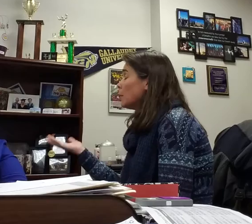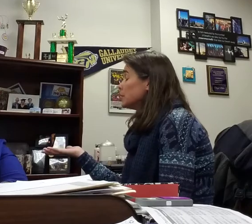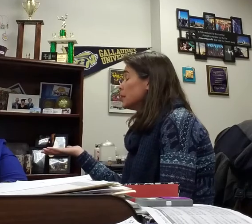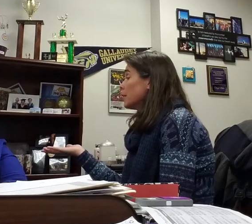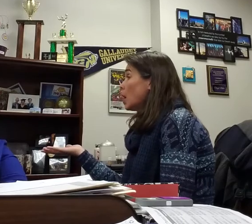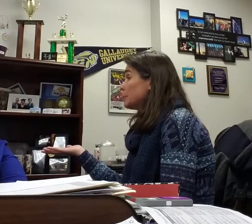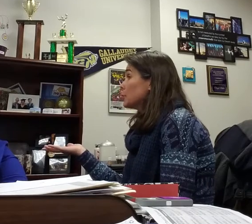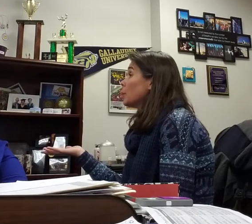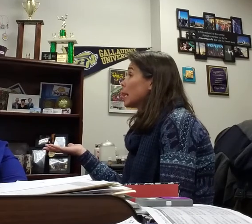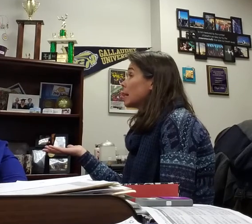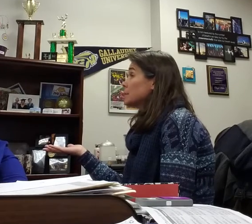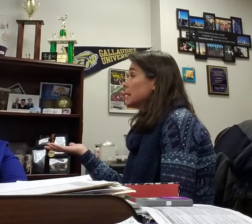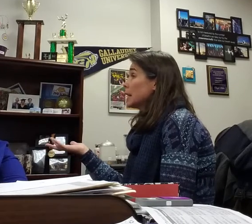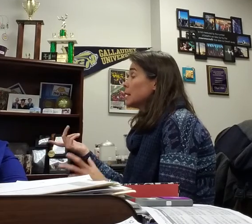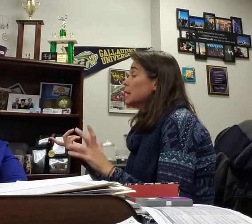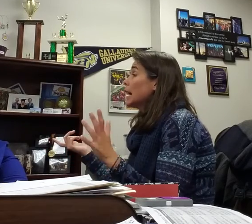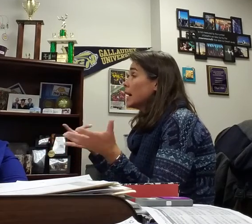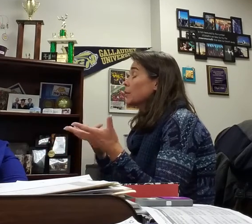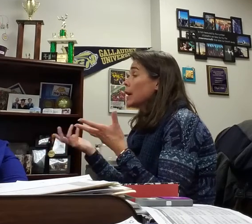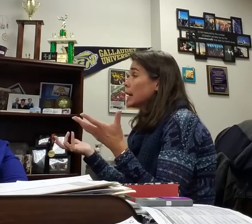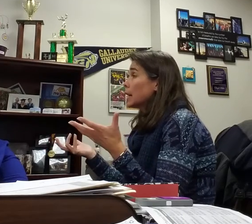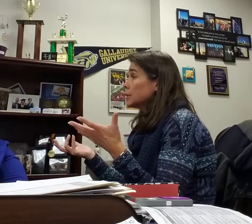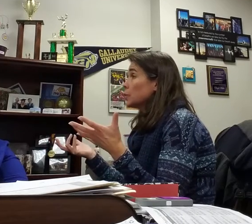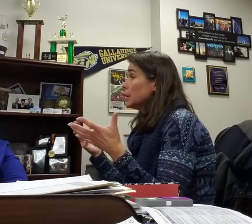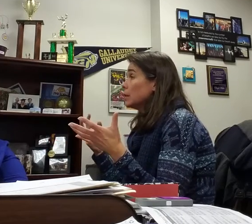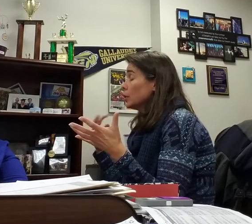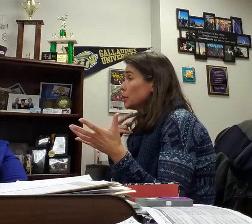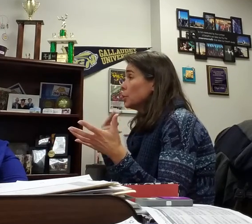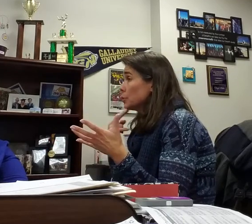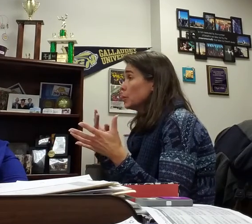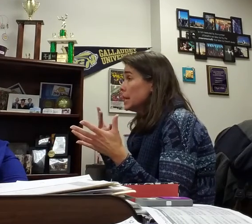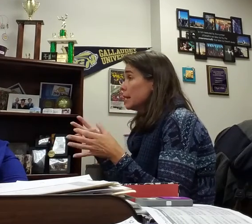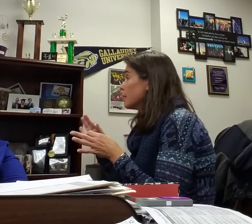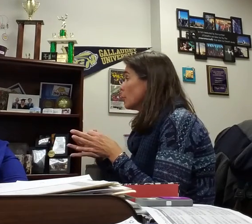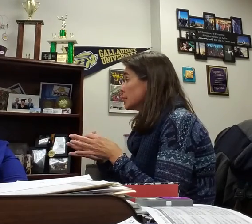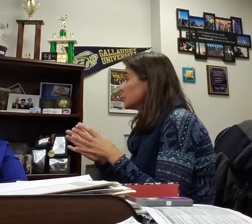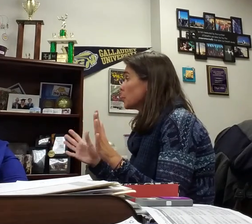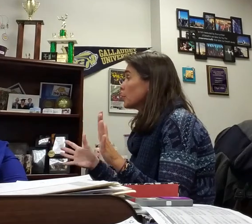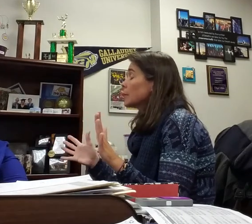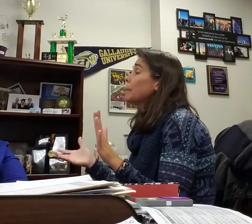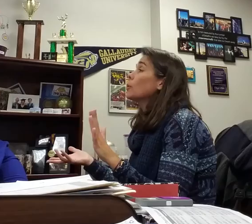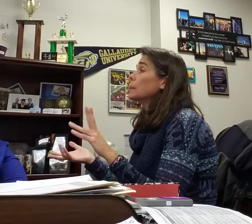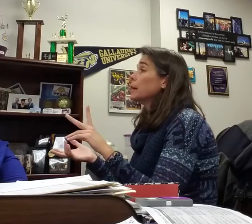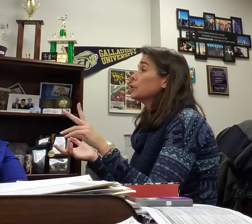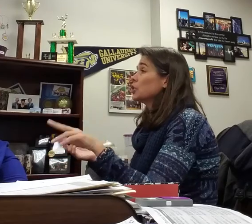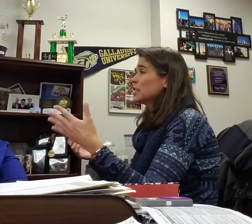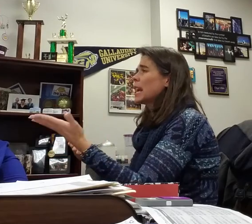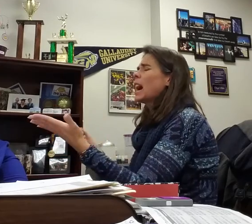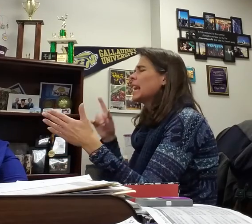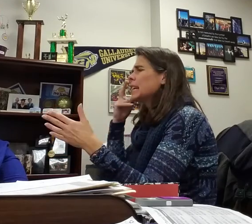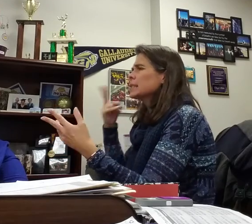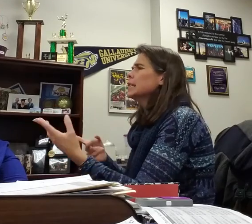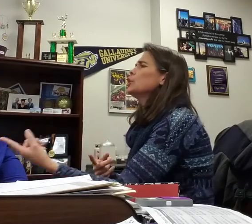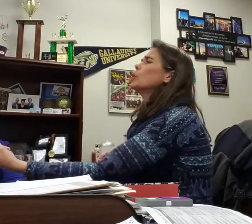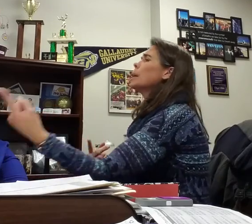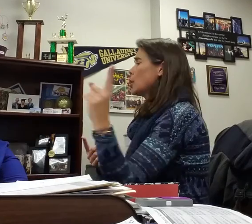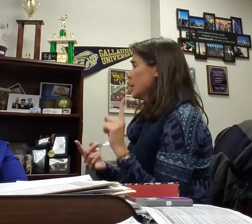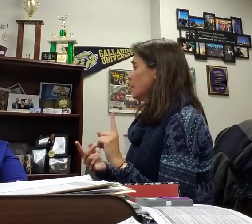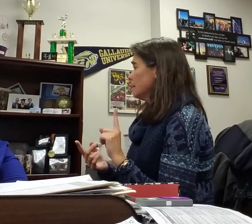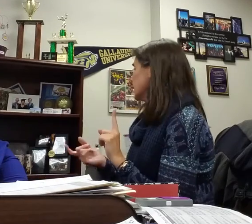was another option though, like I was Yeah. saying, because I kind of recognized we could have used, we needed a voice interpreter at that point. But to say, I can't see you, come on up, it's